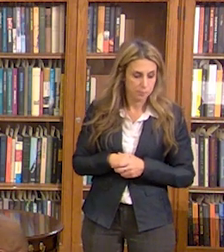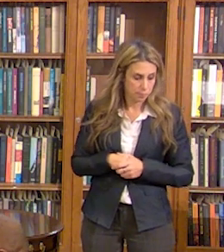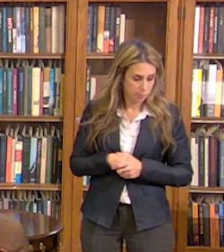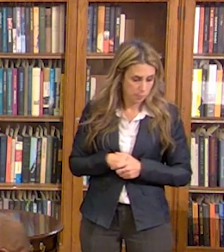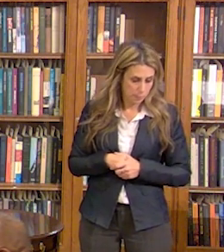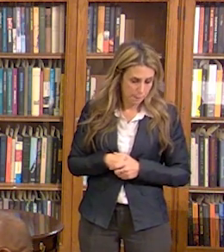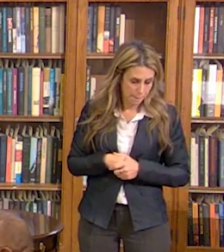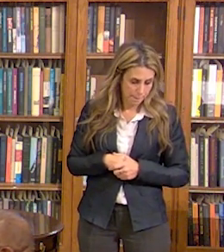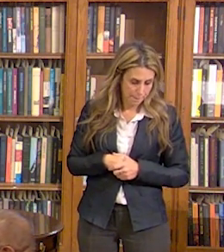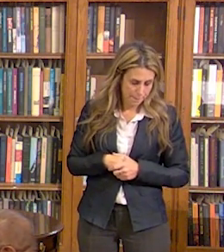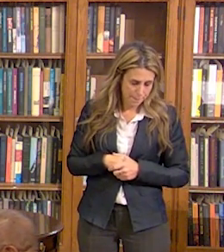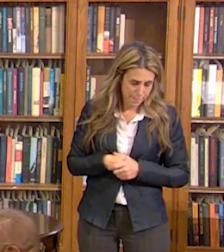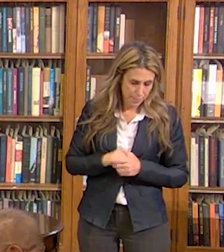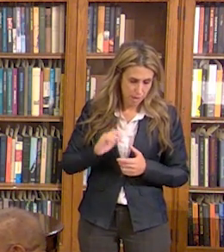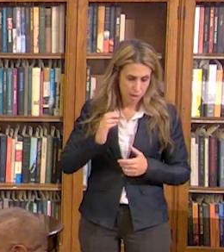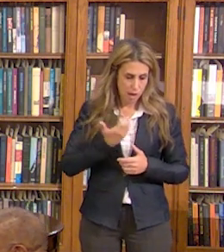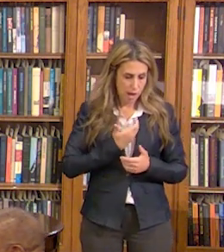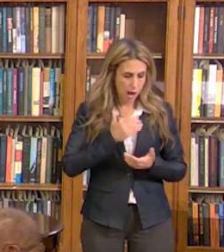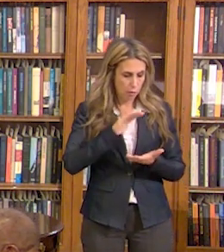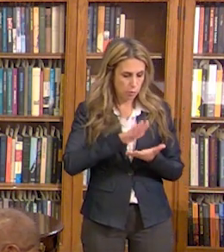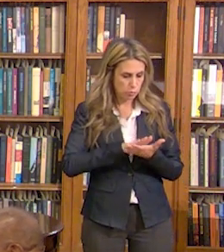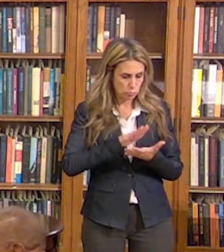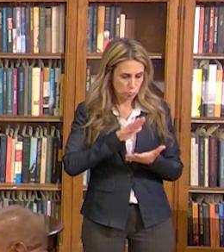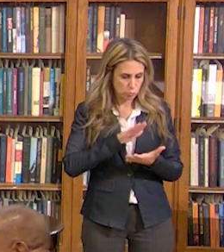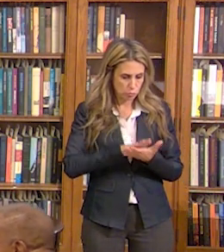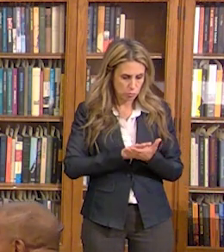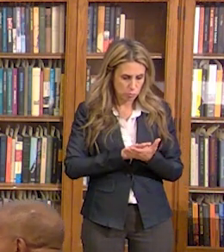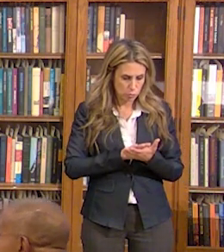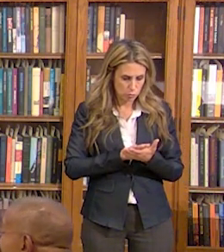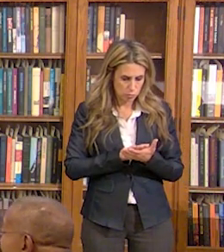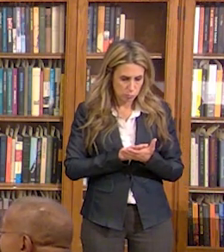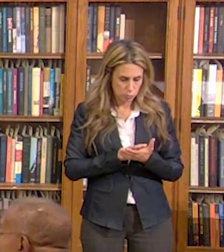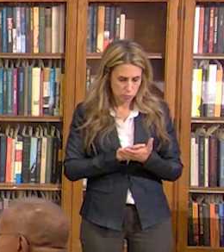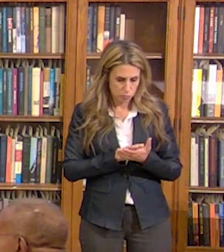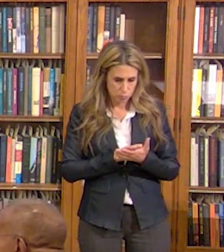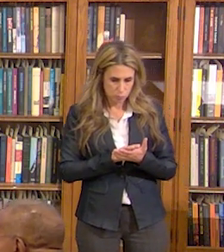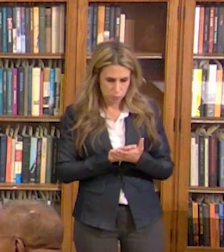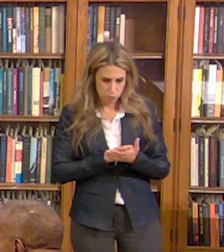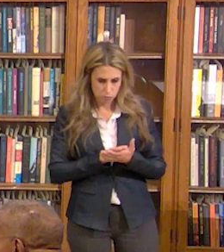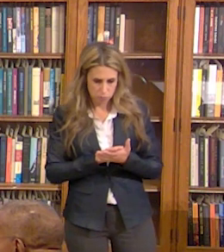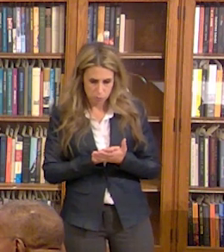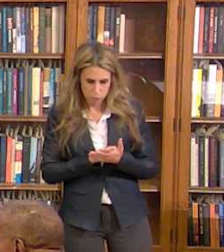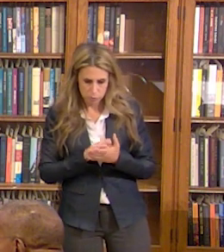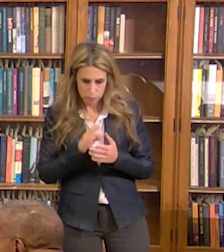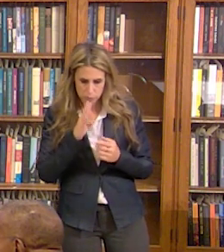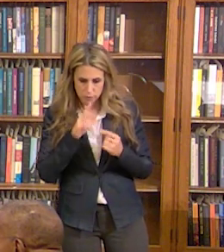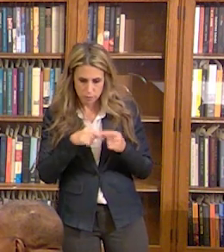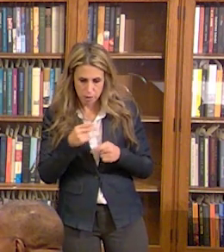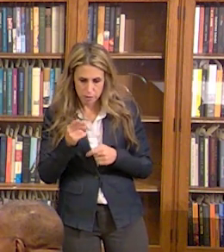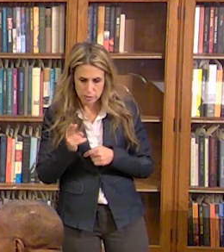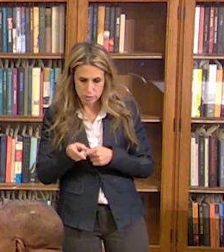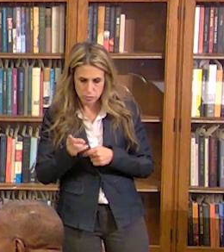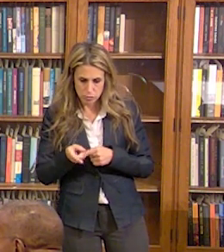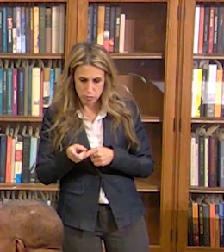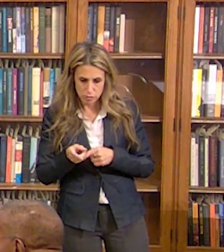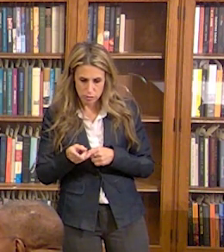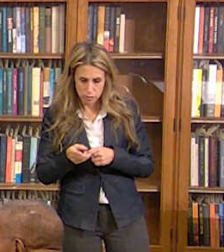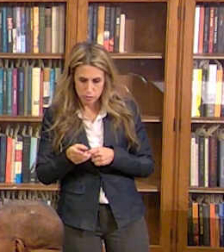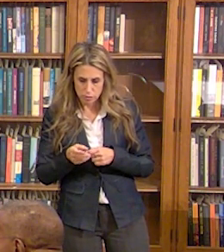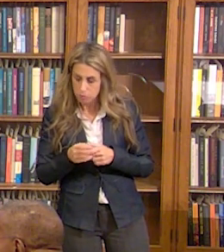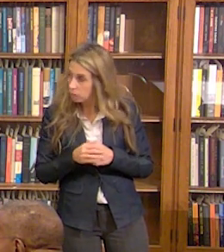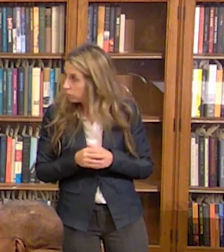that um our school is also a Facing History in our s school and so we talk a lot about